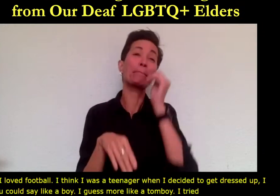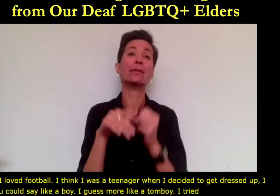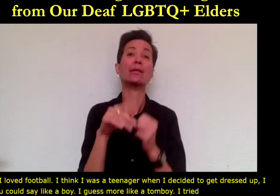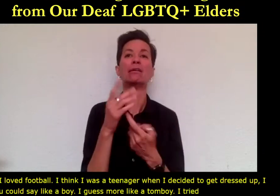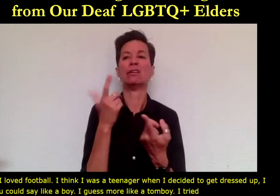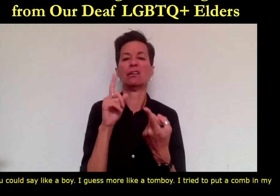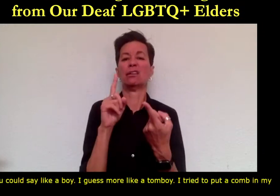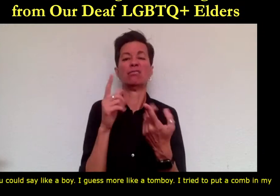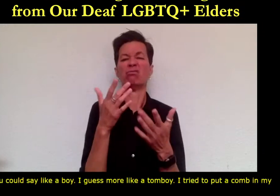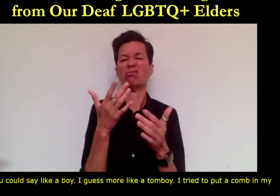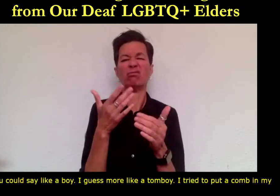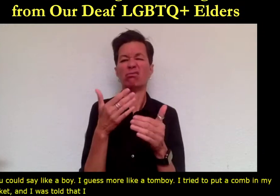inside it was not who i was